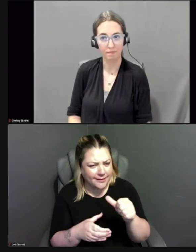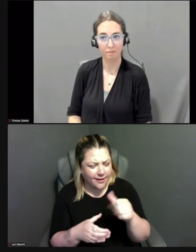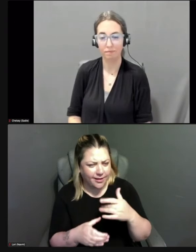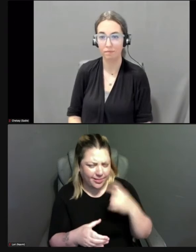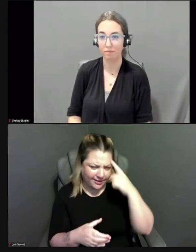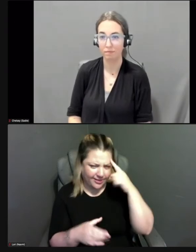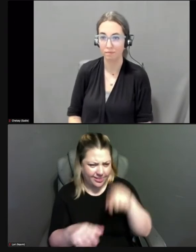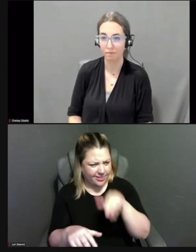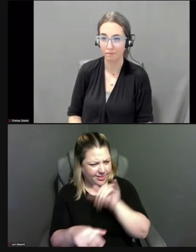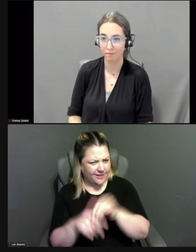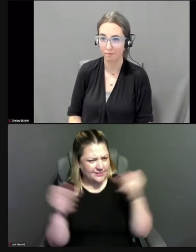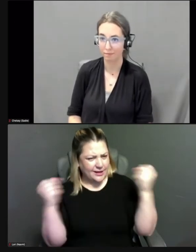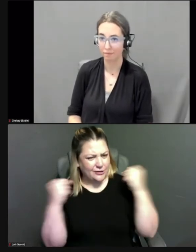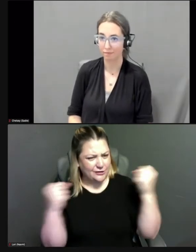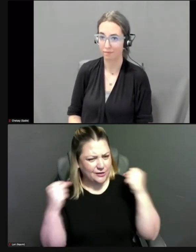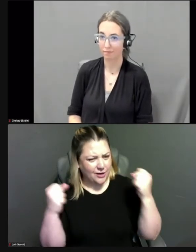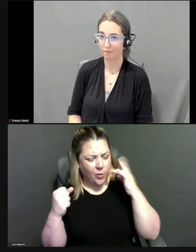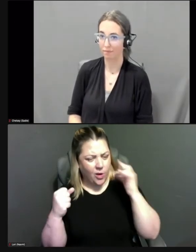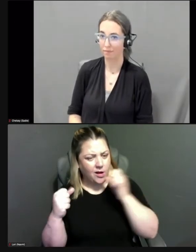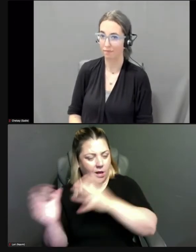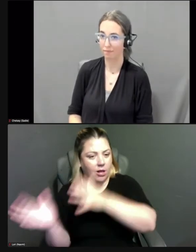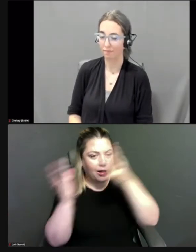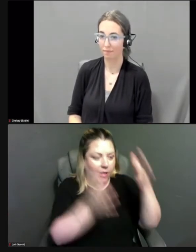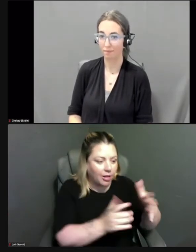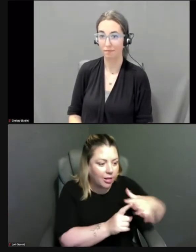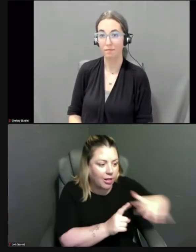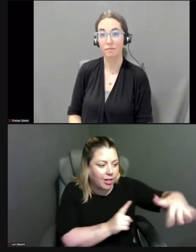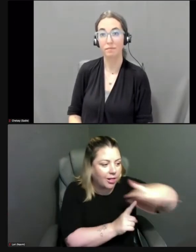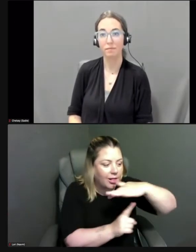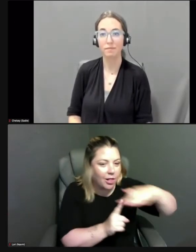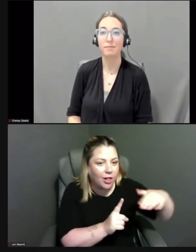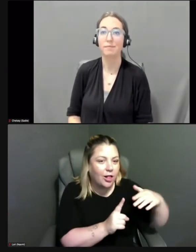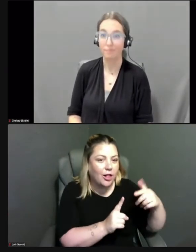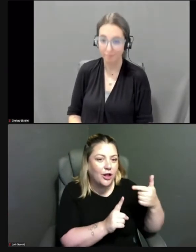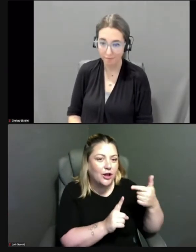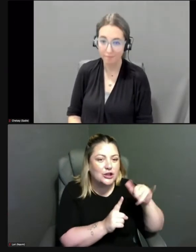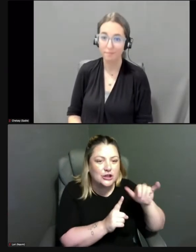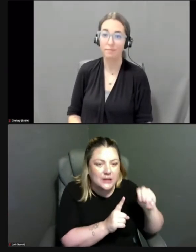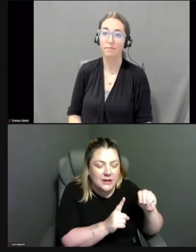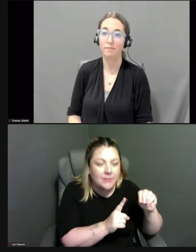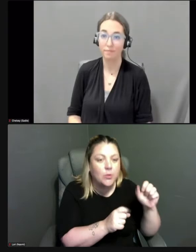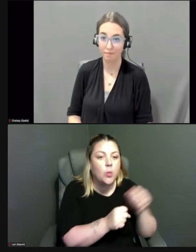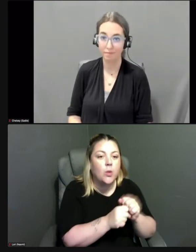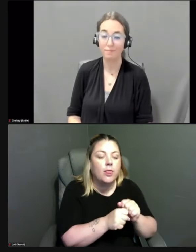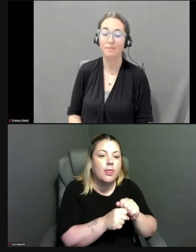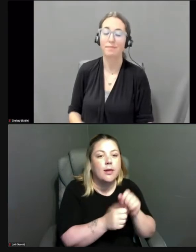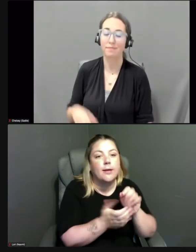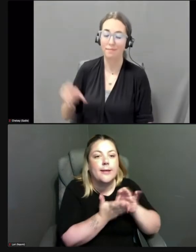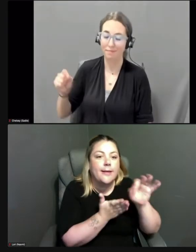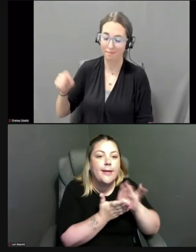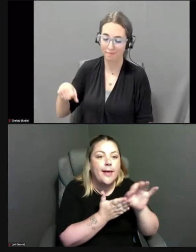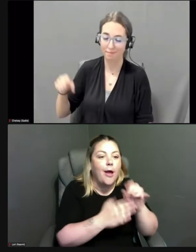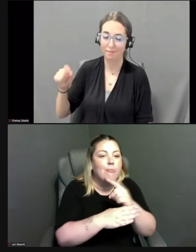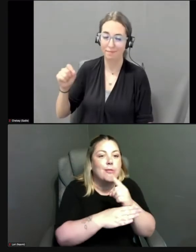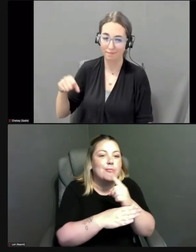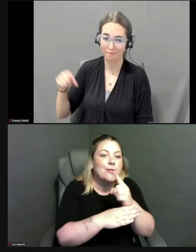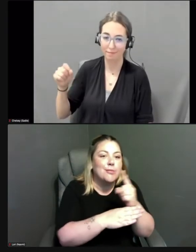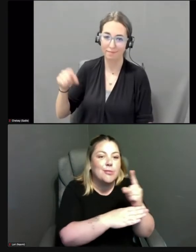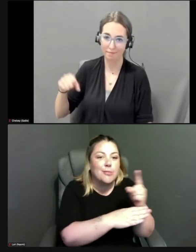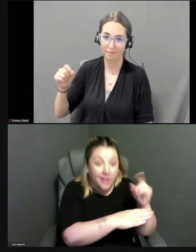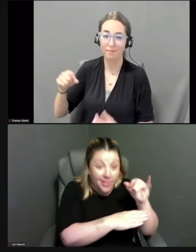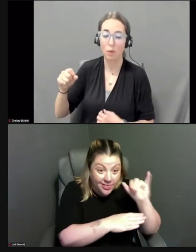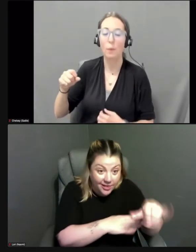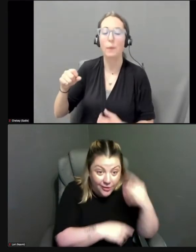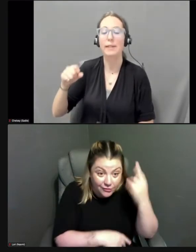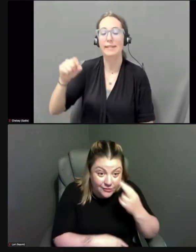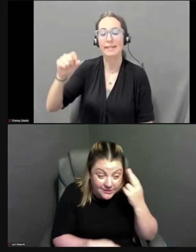exercise because it wasn't like in a gym and like, with a calorie counter or a timer or something like that. Was that part of